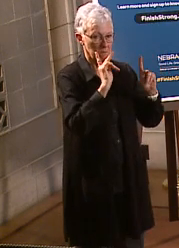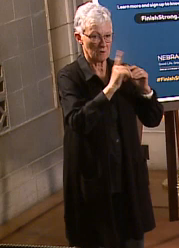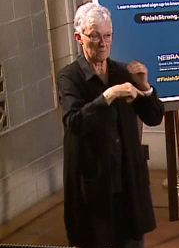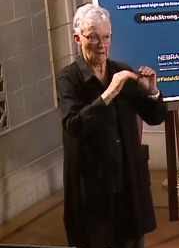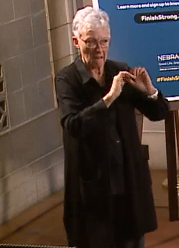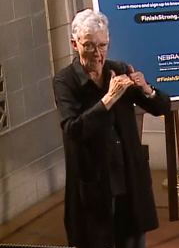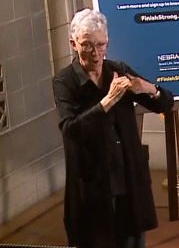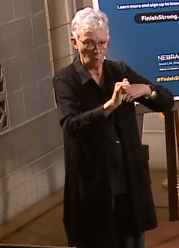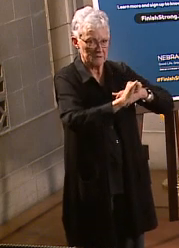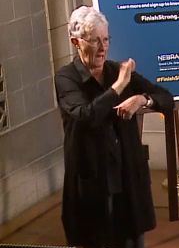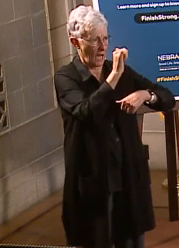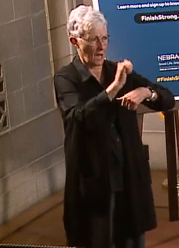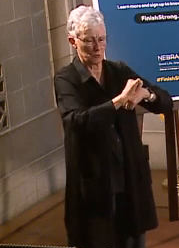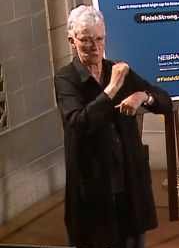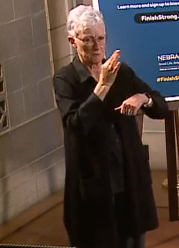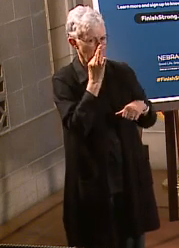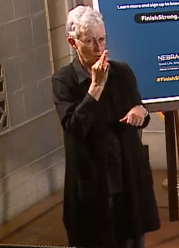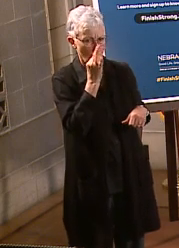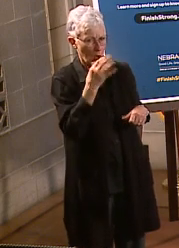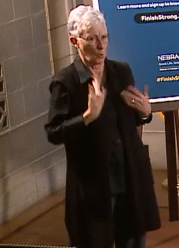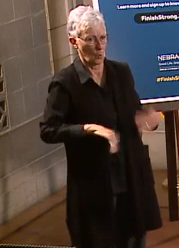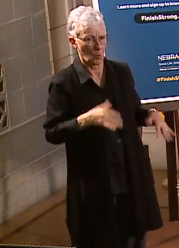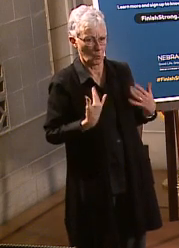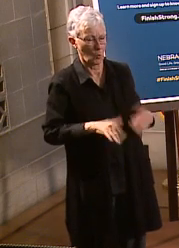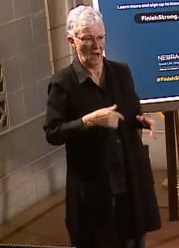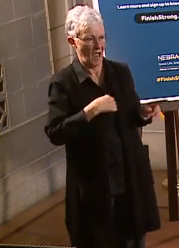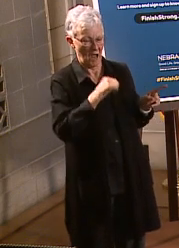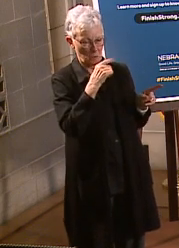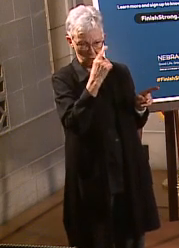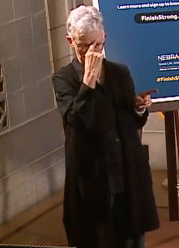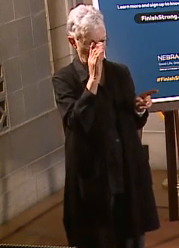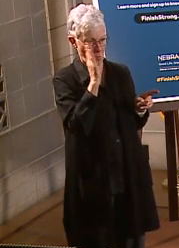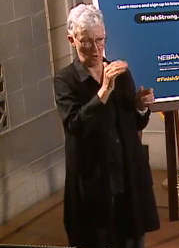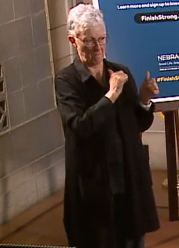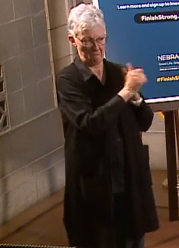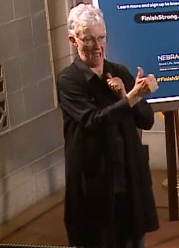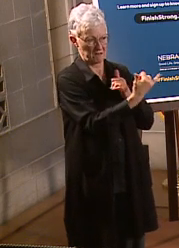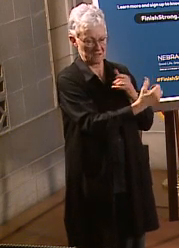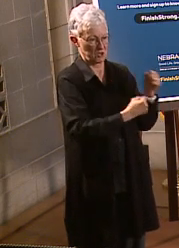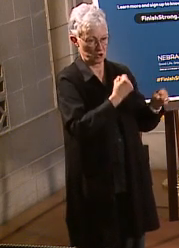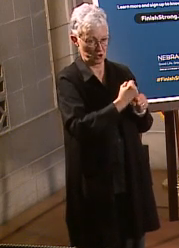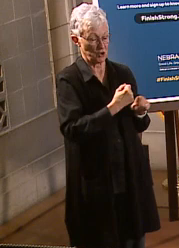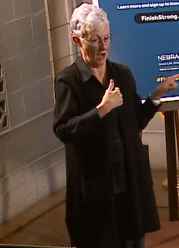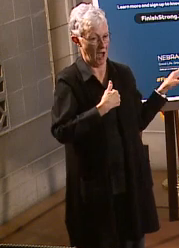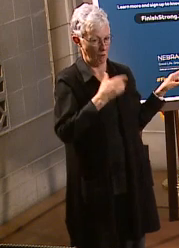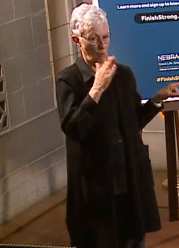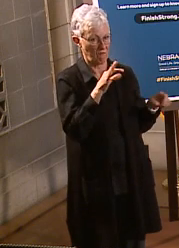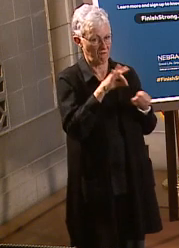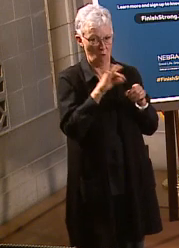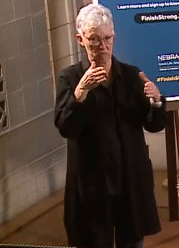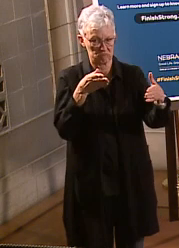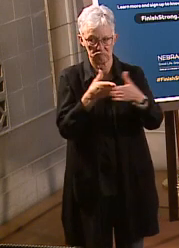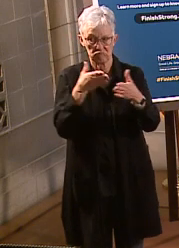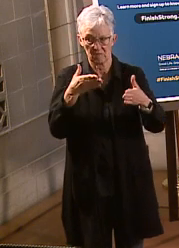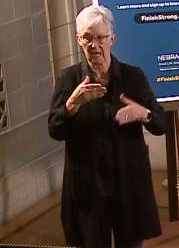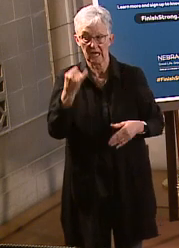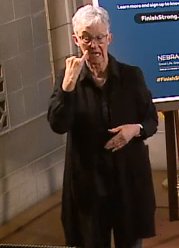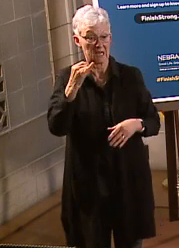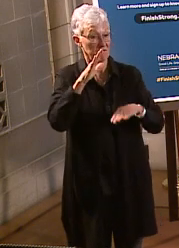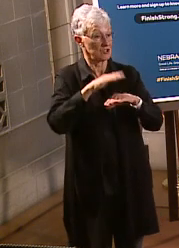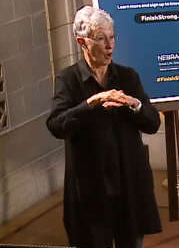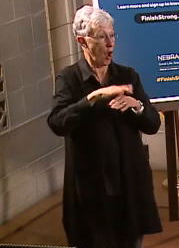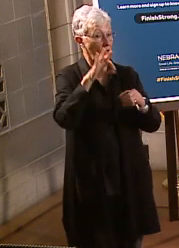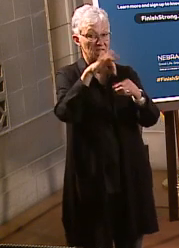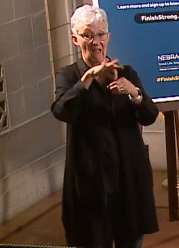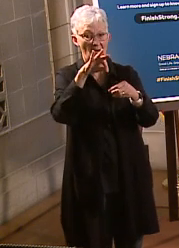that I don't think the legislation will get passed this year. Certainly I'm going to oppose it. But if it were to be put on the ballot, I think